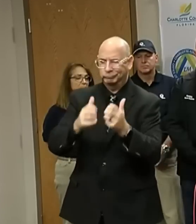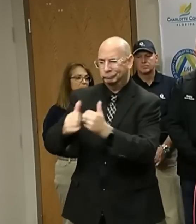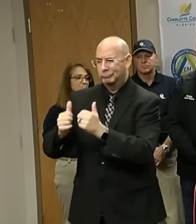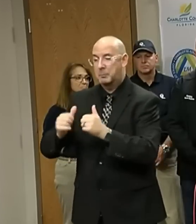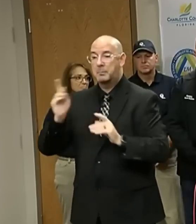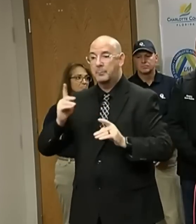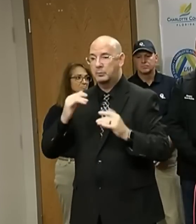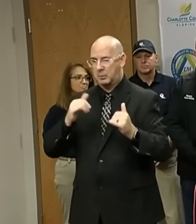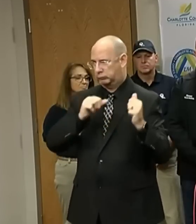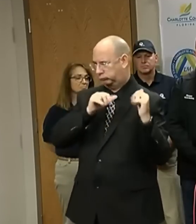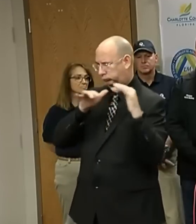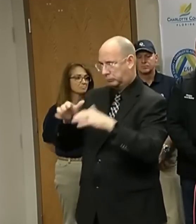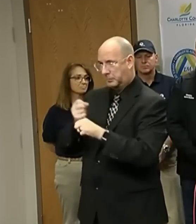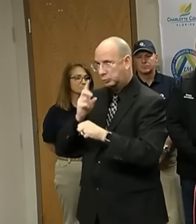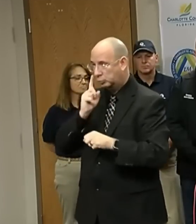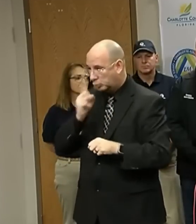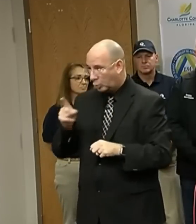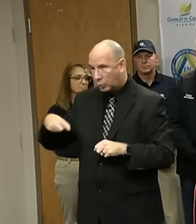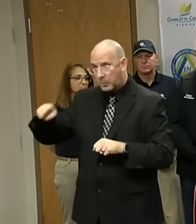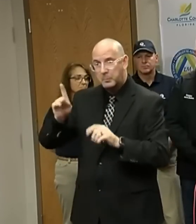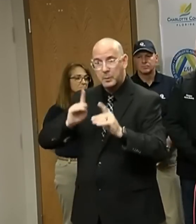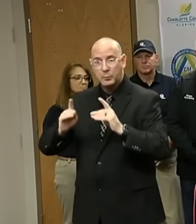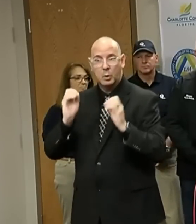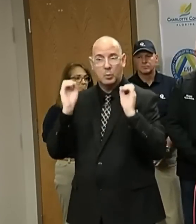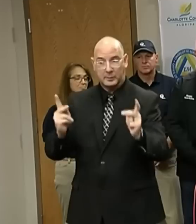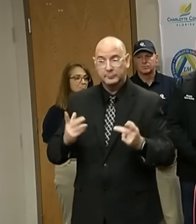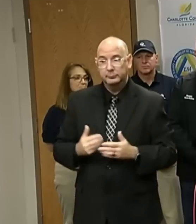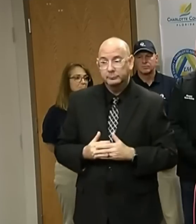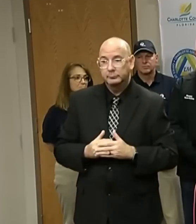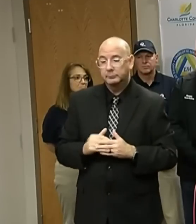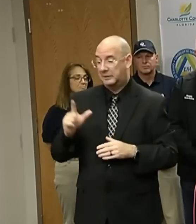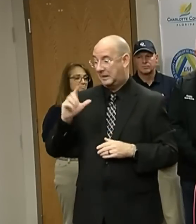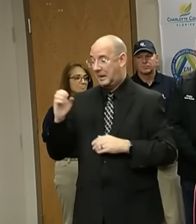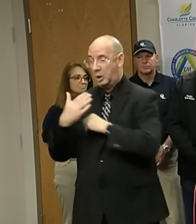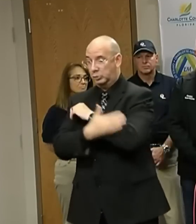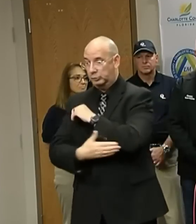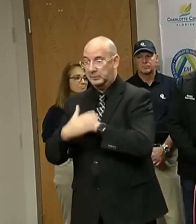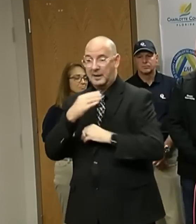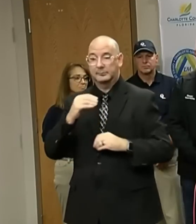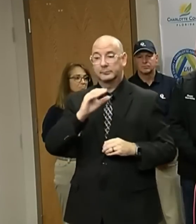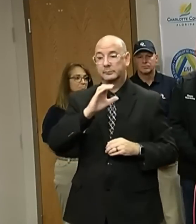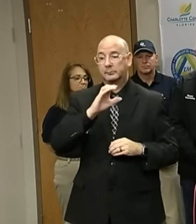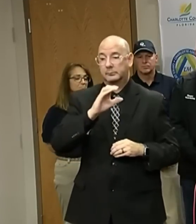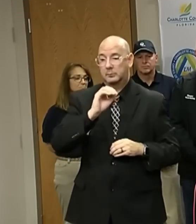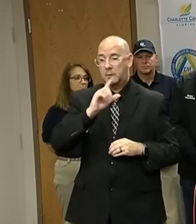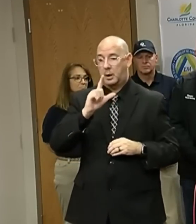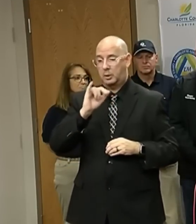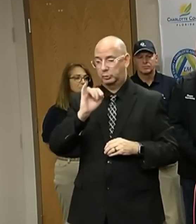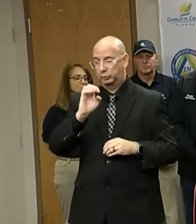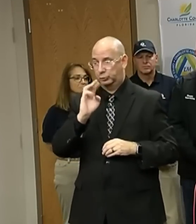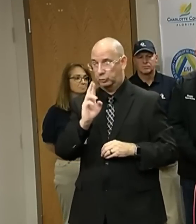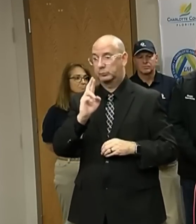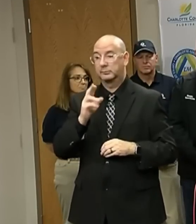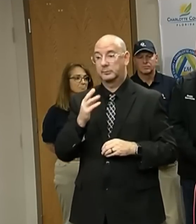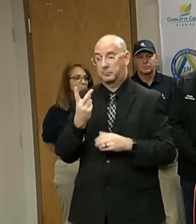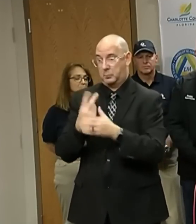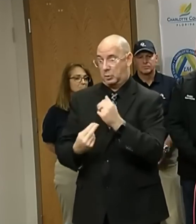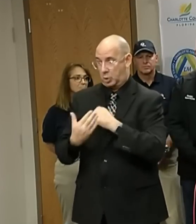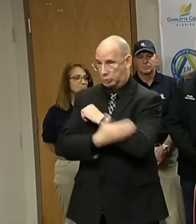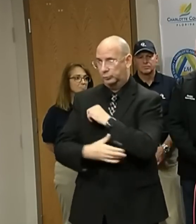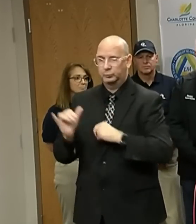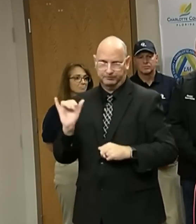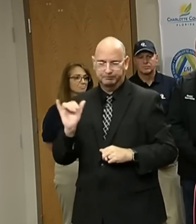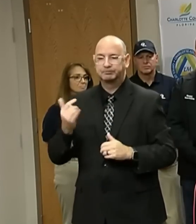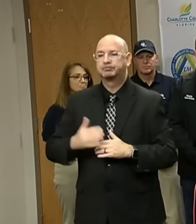people are safe, and that is true in Lee and Collier County as well. So that's really, really important. We also got to just stabilize the area with these